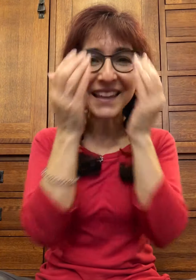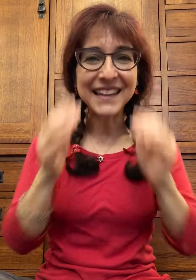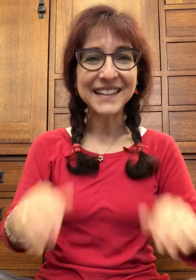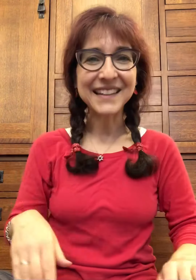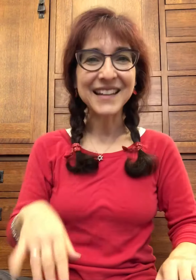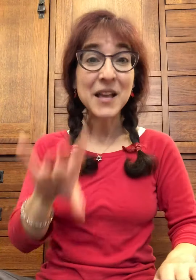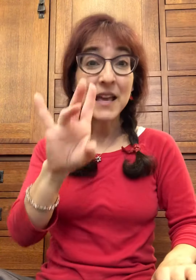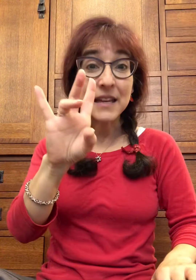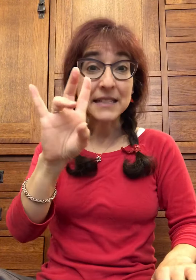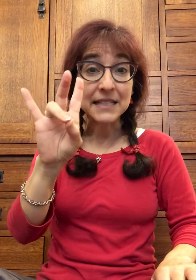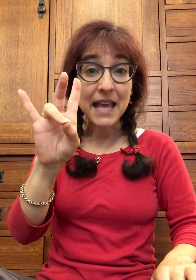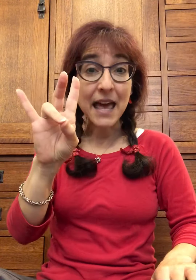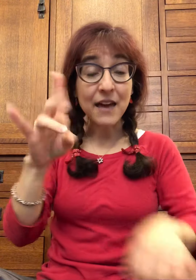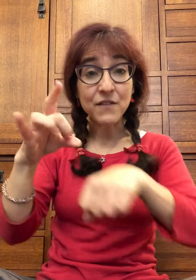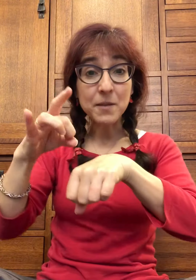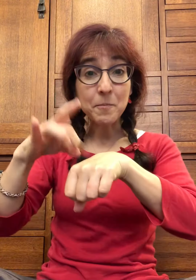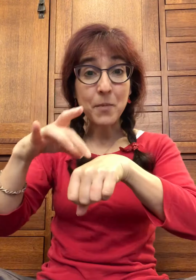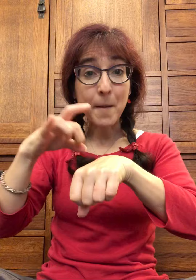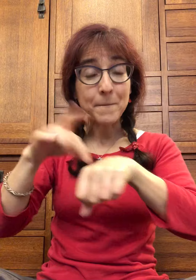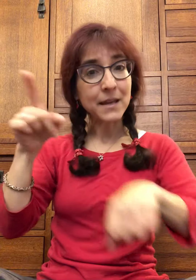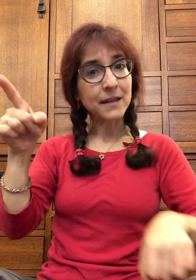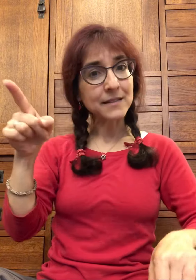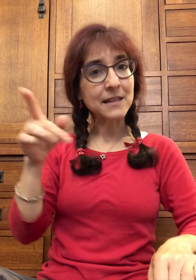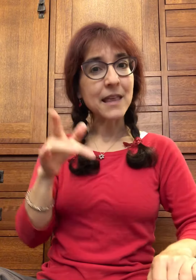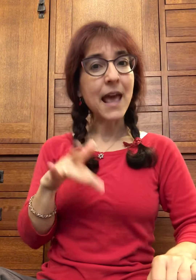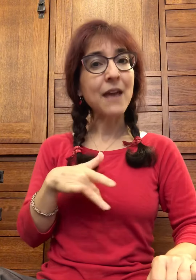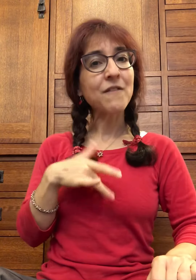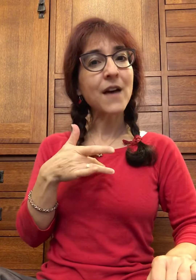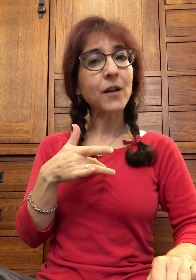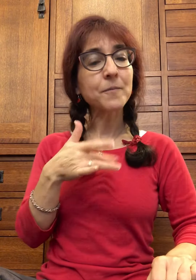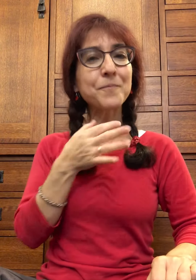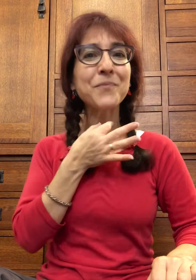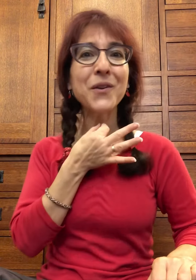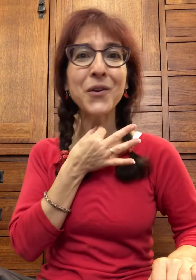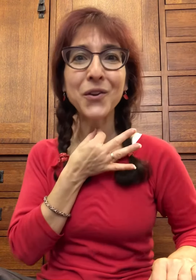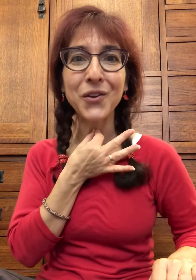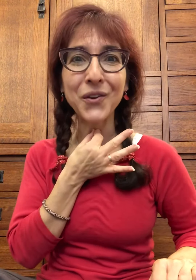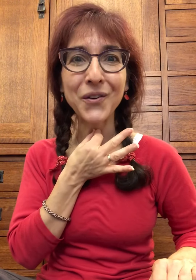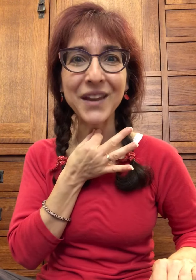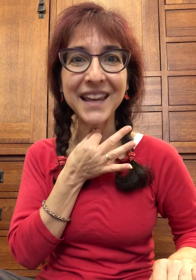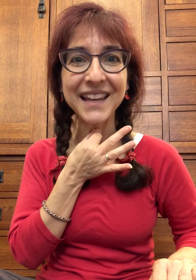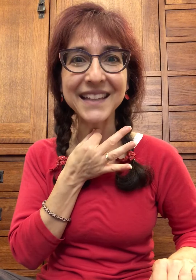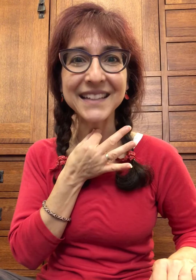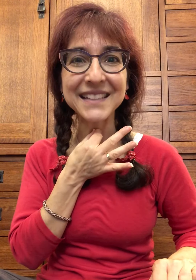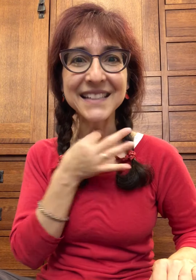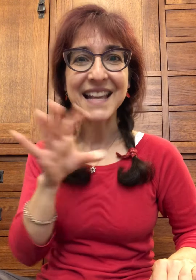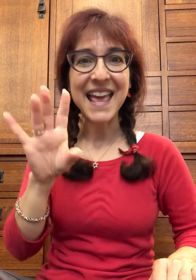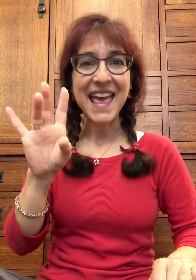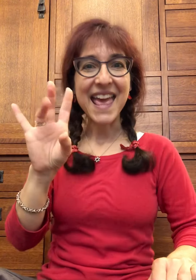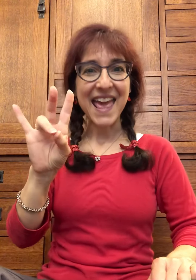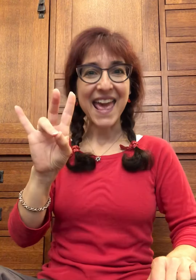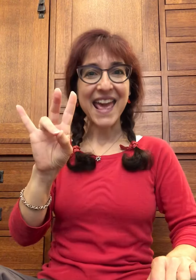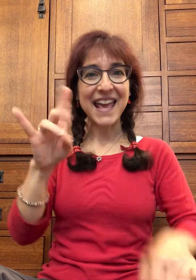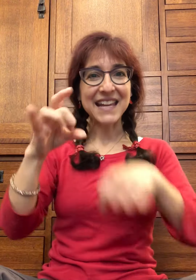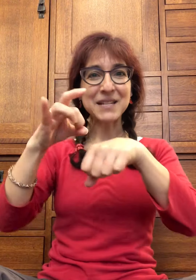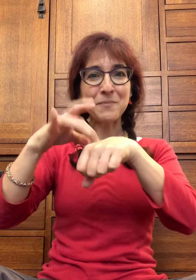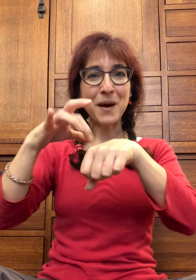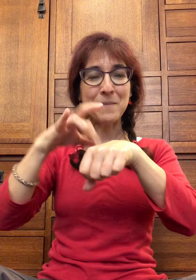Halloween. Seven pumpkins, they felt curious. Eight